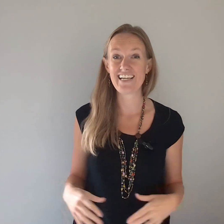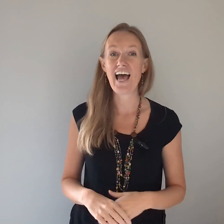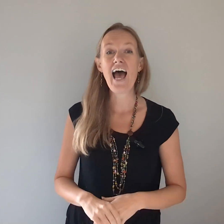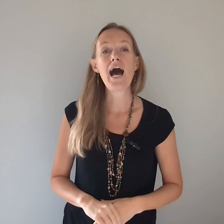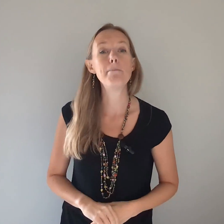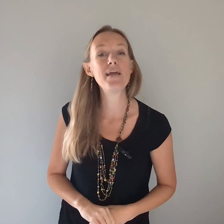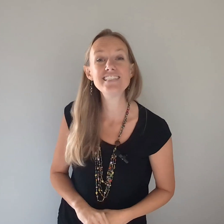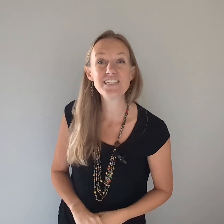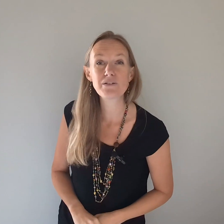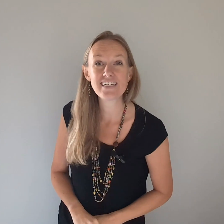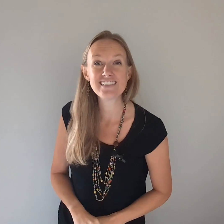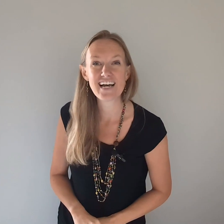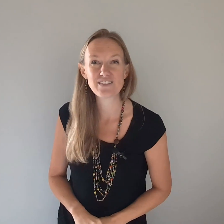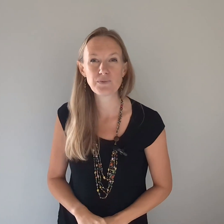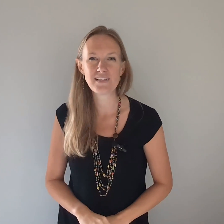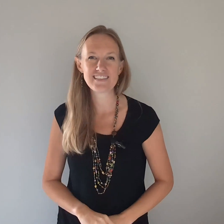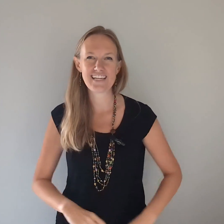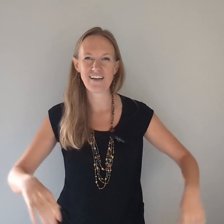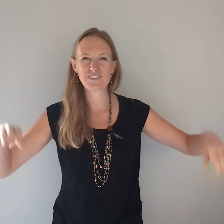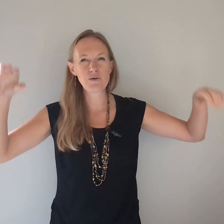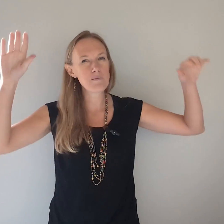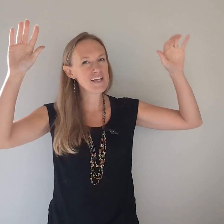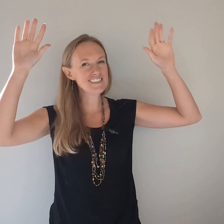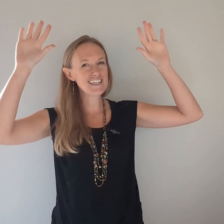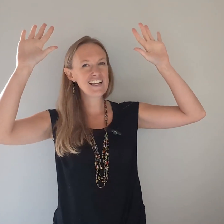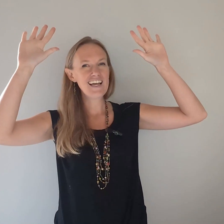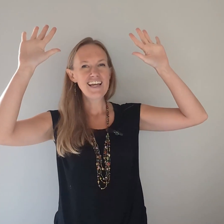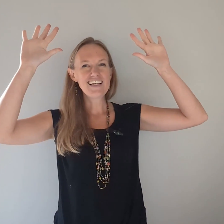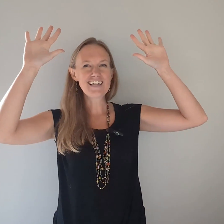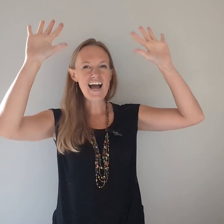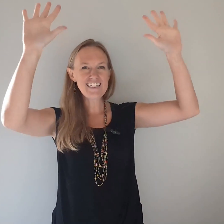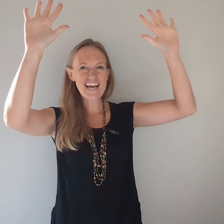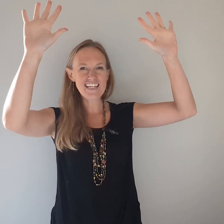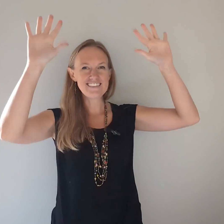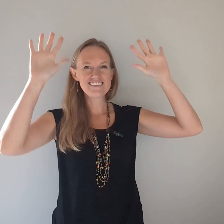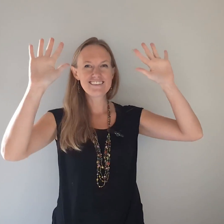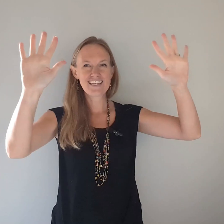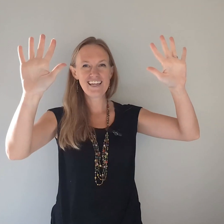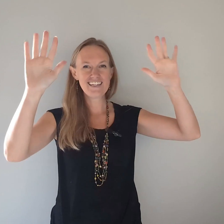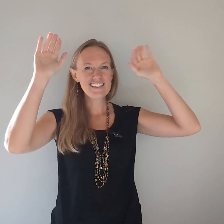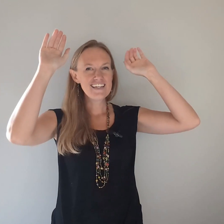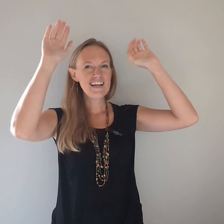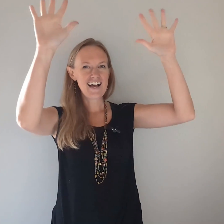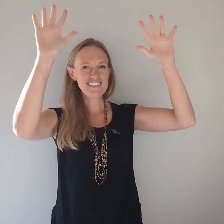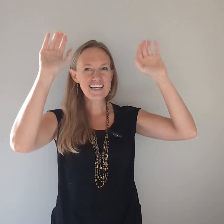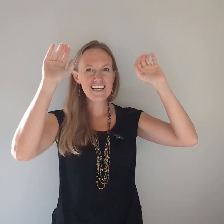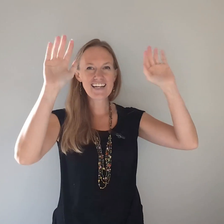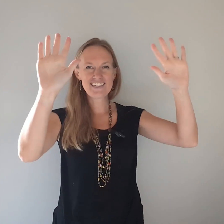started. Amazing Grace, how sweet the sound. So amazing, it's high 10. Okay, high 10, high